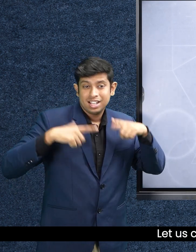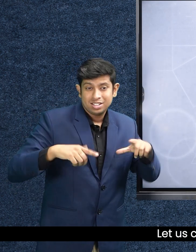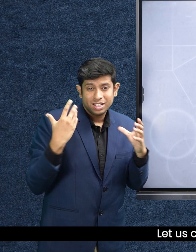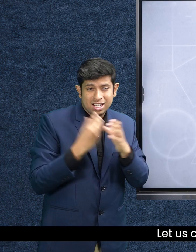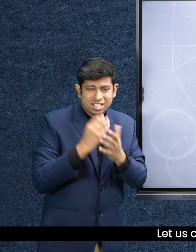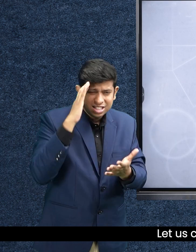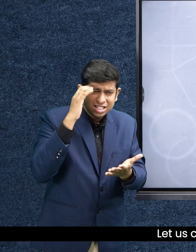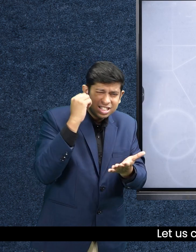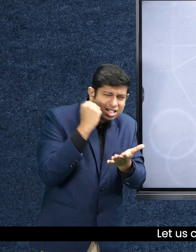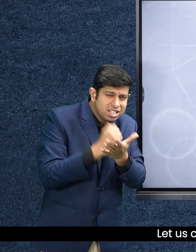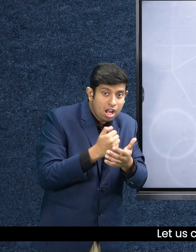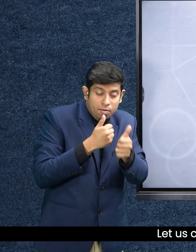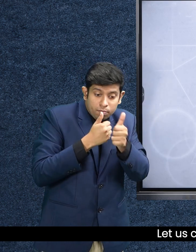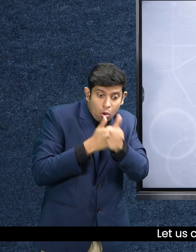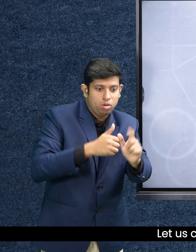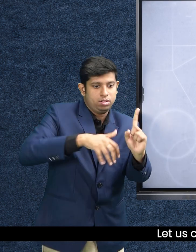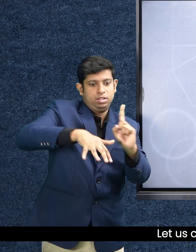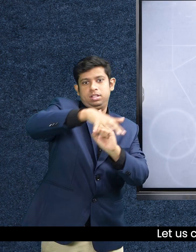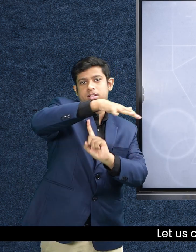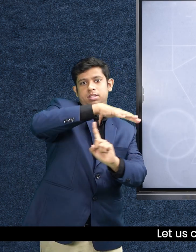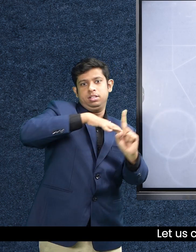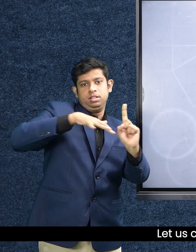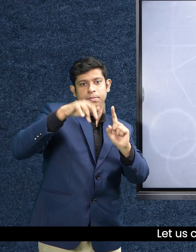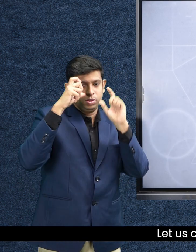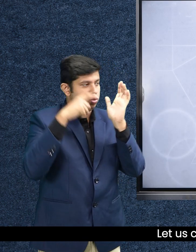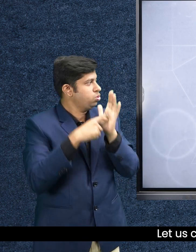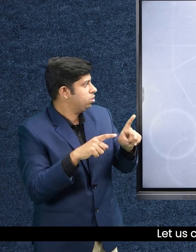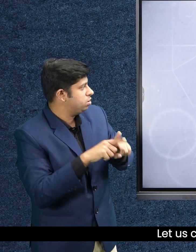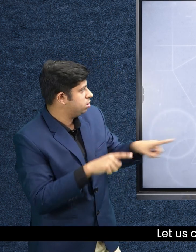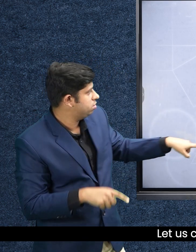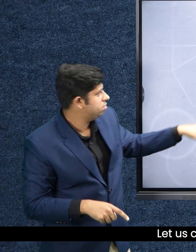Let us consider the following situation.